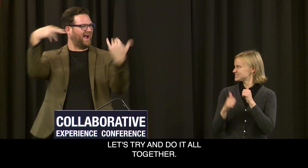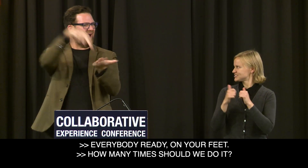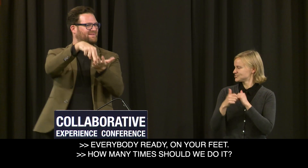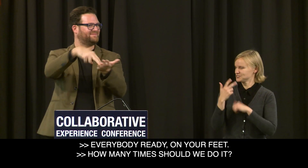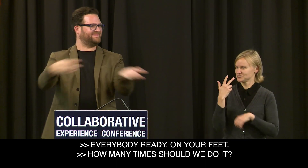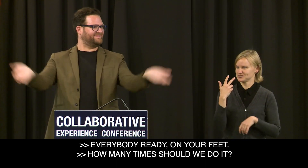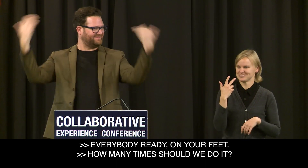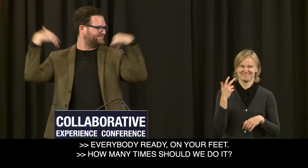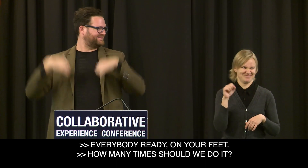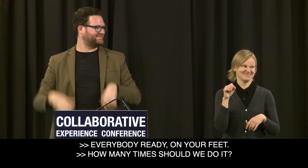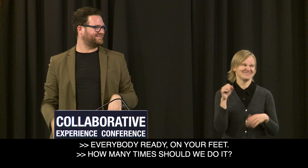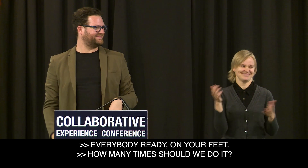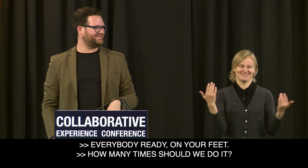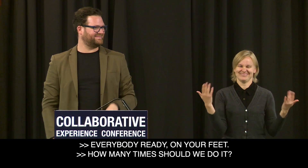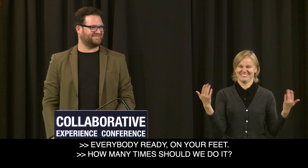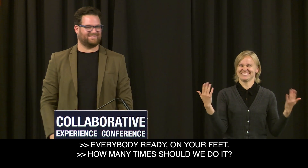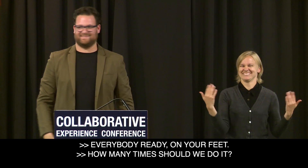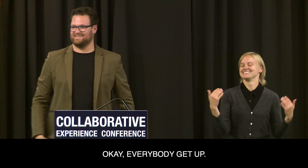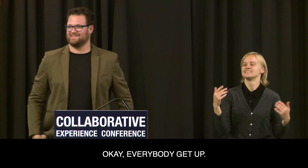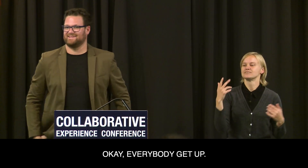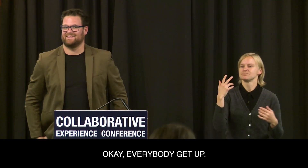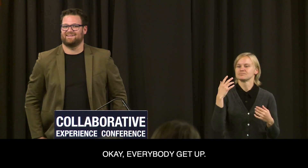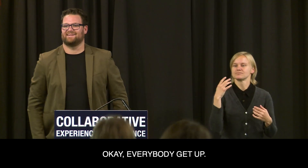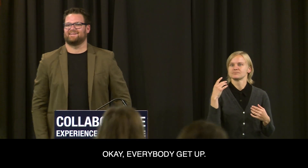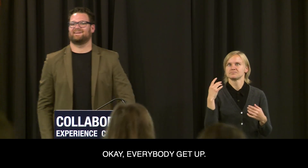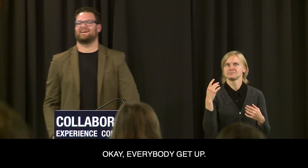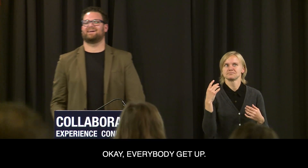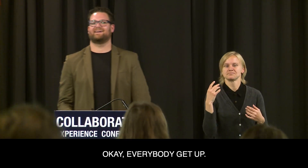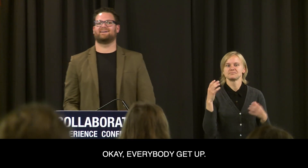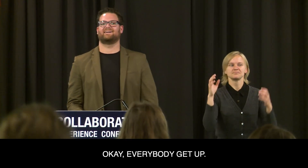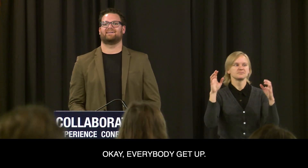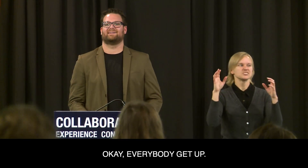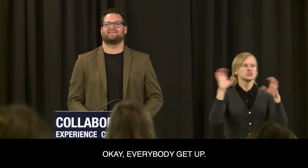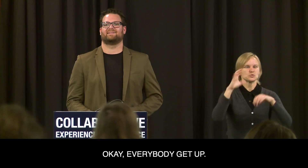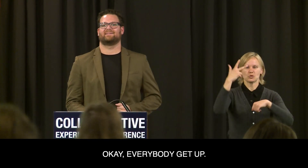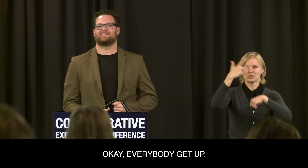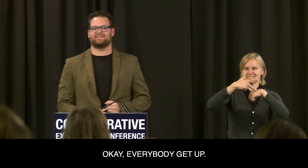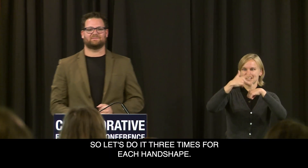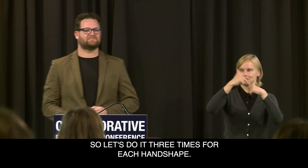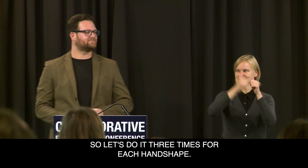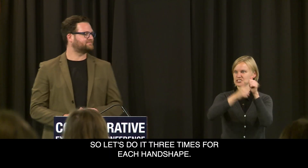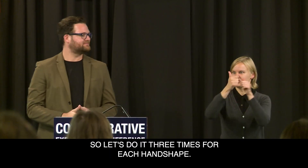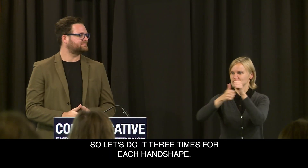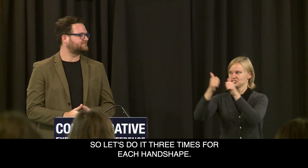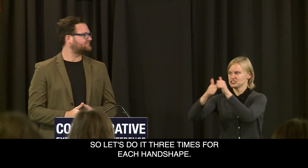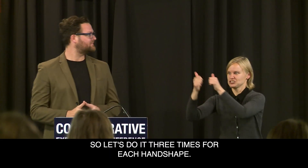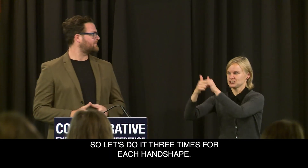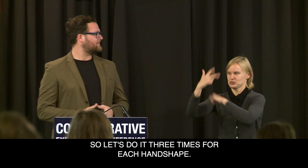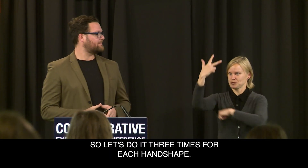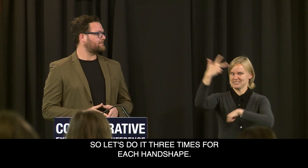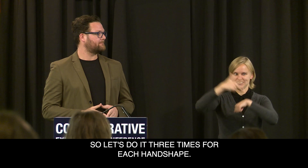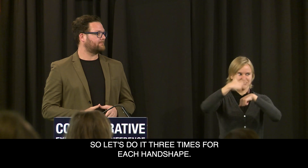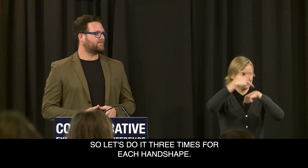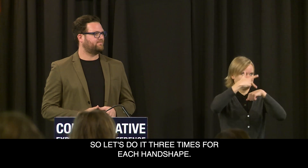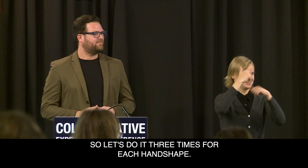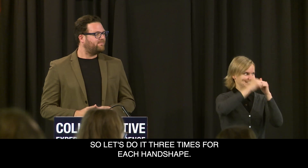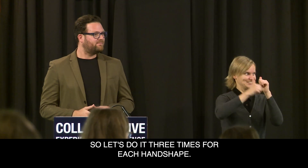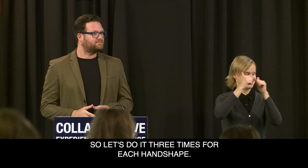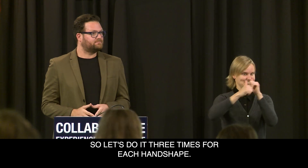Everybody ready? How many On your times feet. should we do it? 3 times. Okay, everybody get up. So let's do it 3 times for each